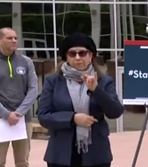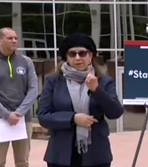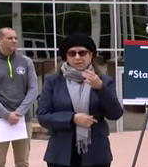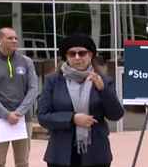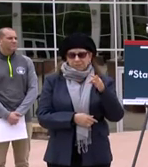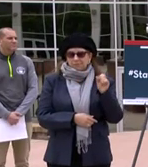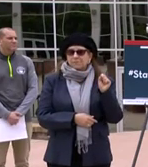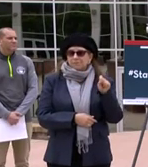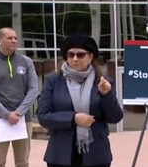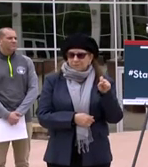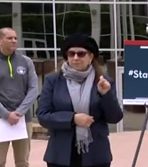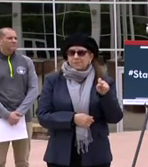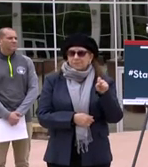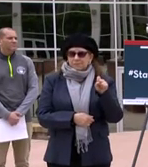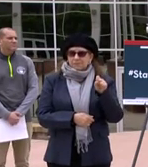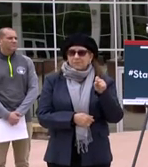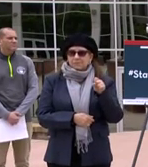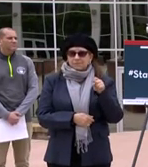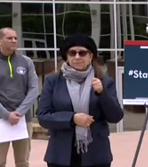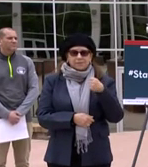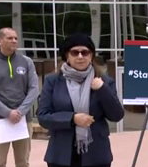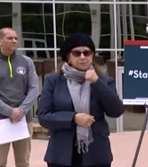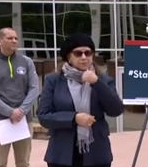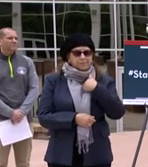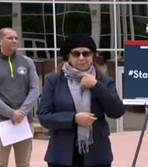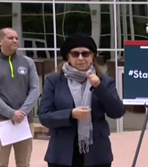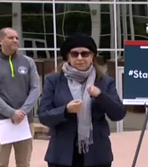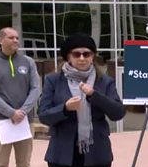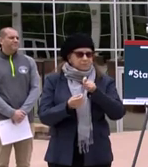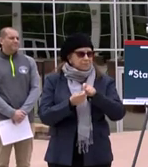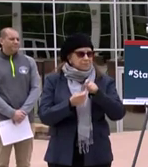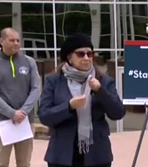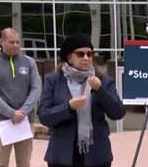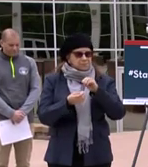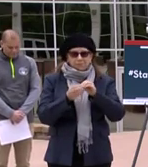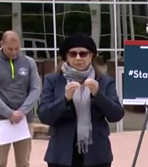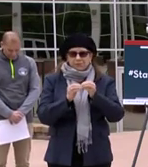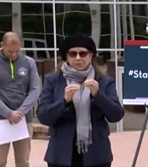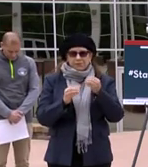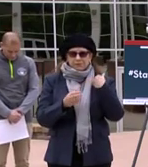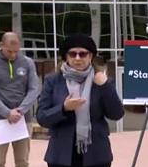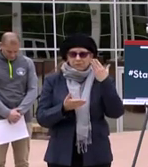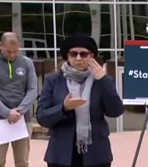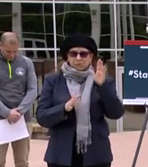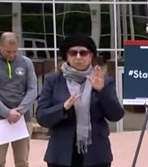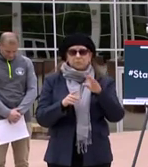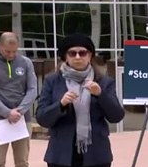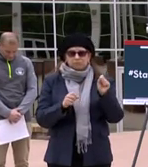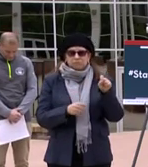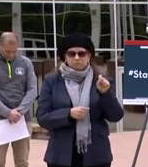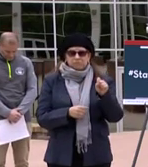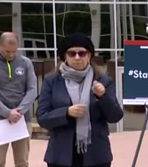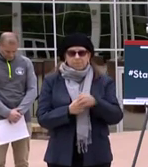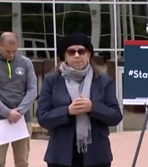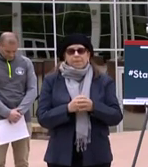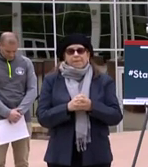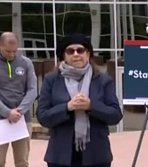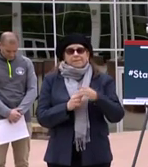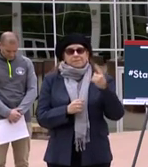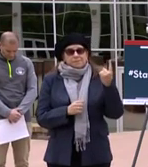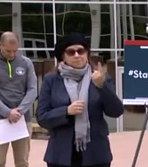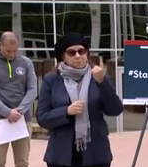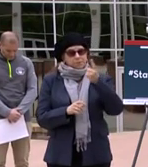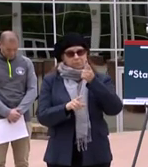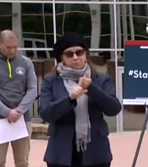the locations, but let me just say more generally, if we have a resident of a homeless shelter